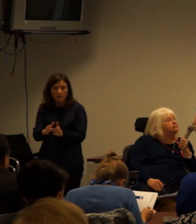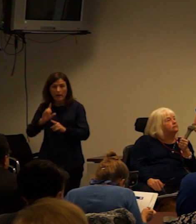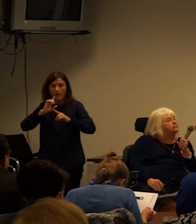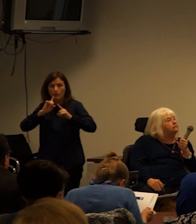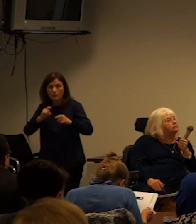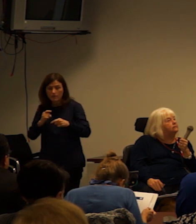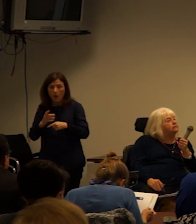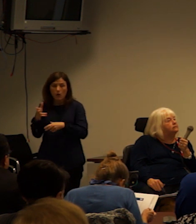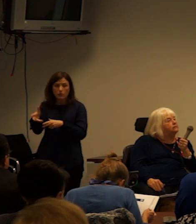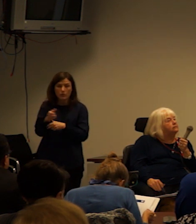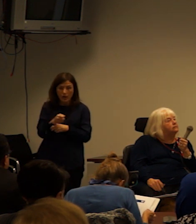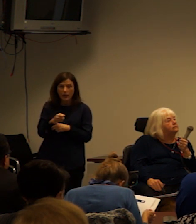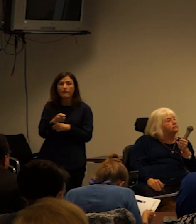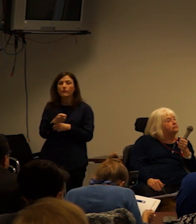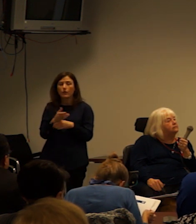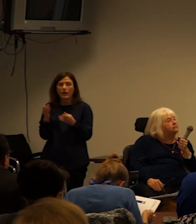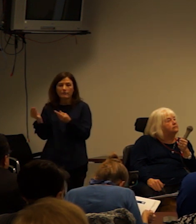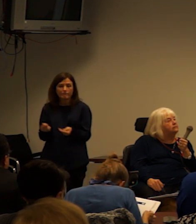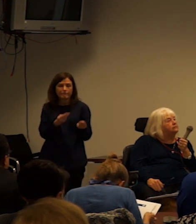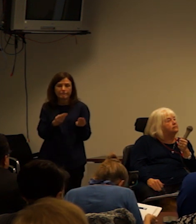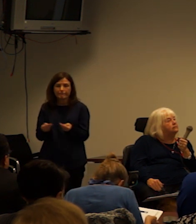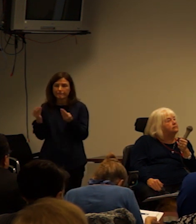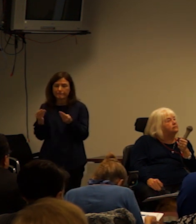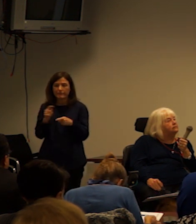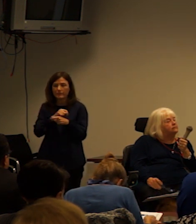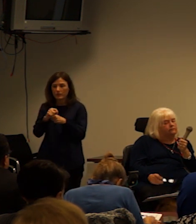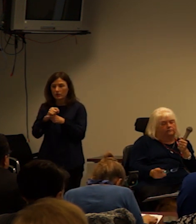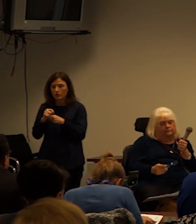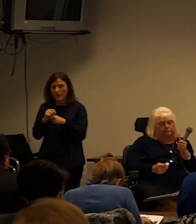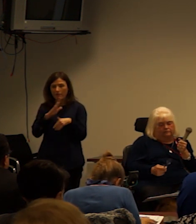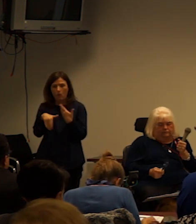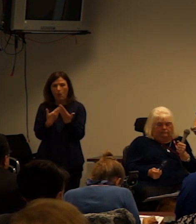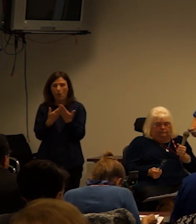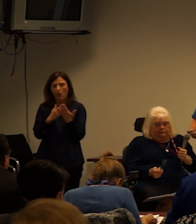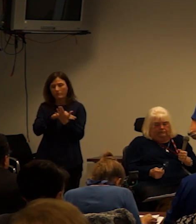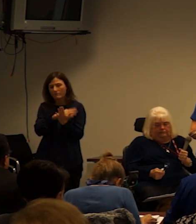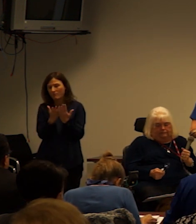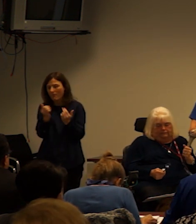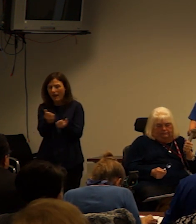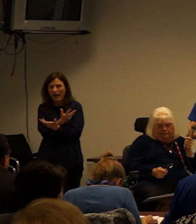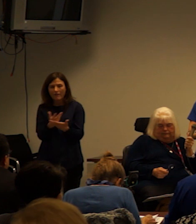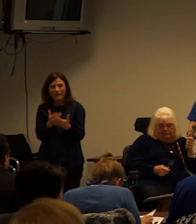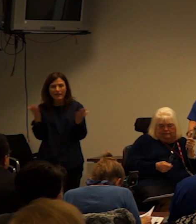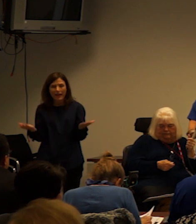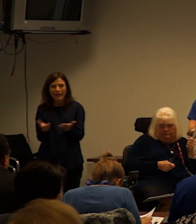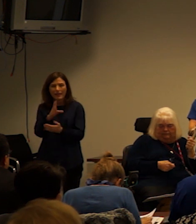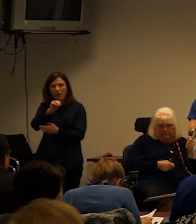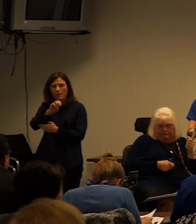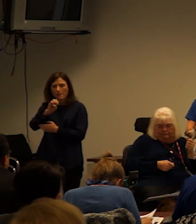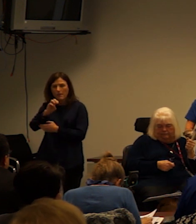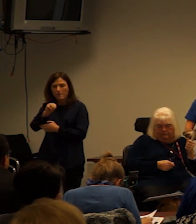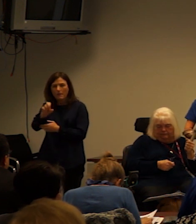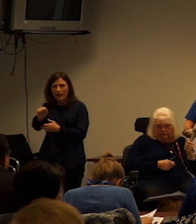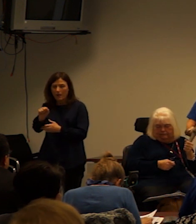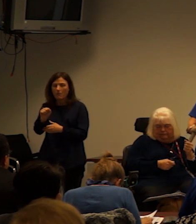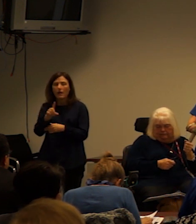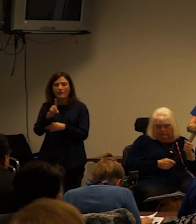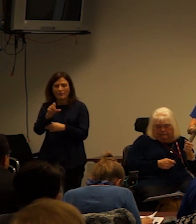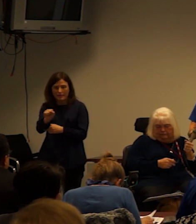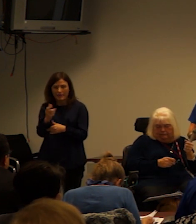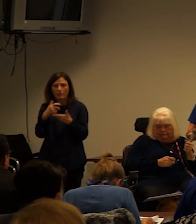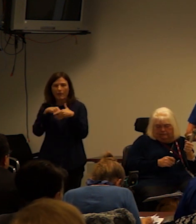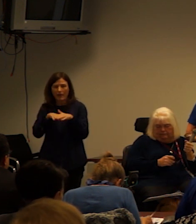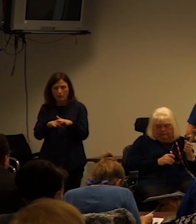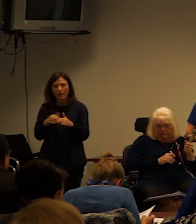response, recovery, mitigation, training. We're involved in everything here at MEMA. Everything that MEMA does, disability integration has